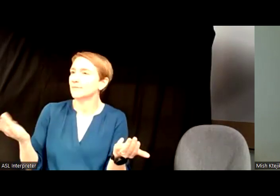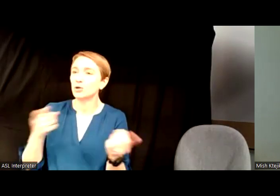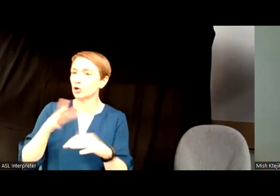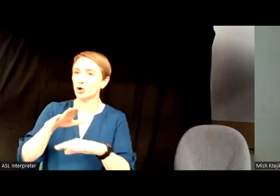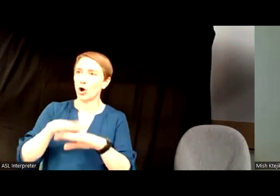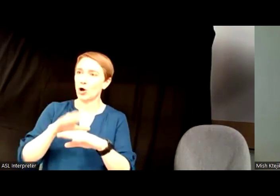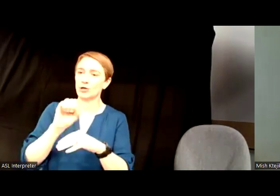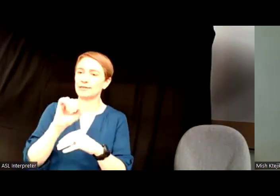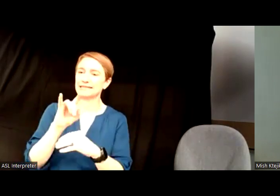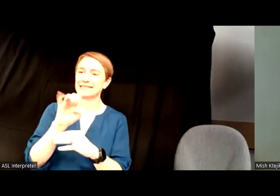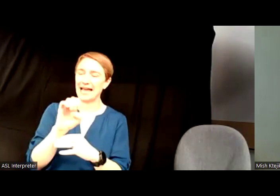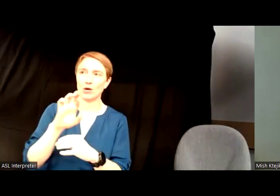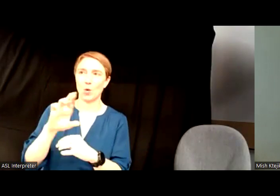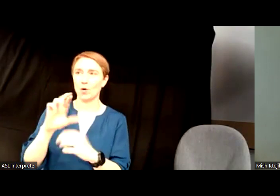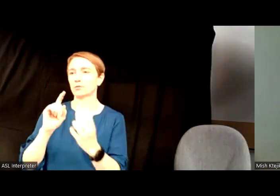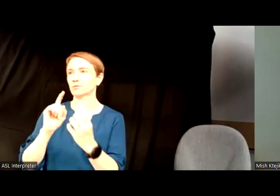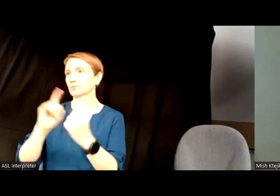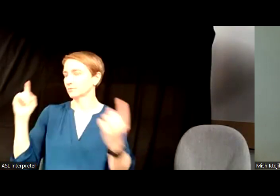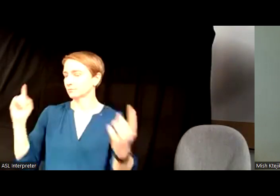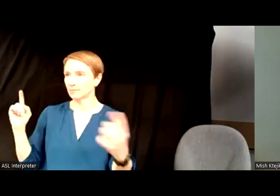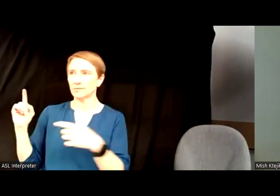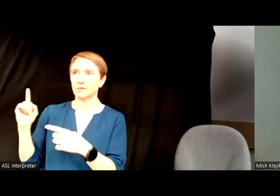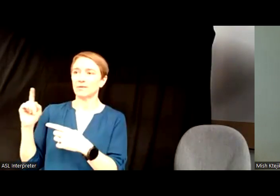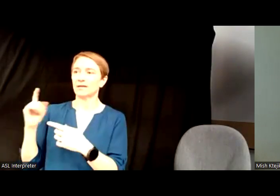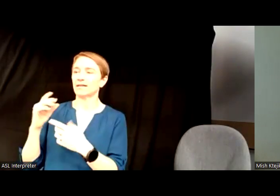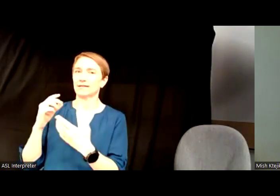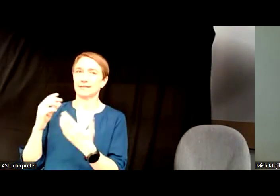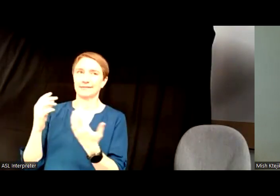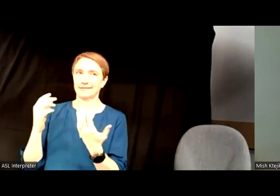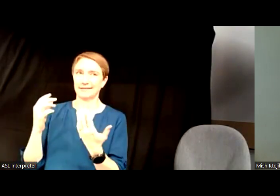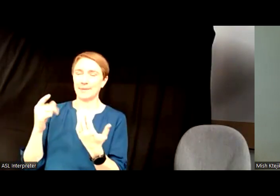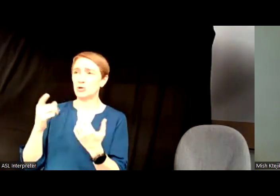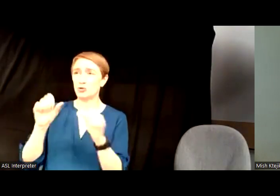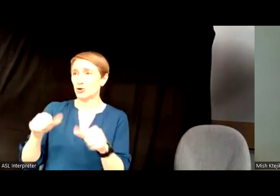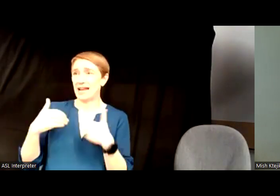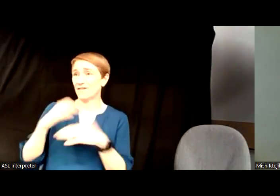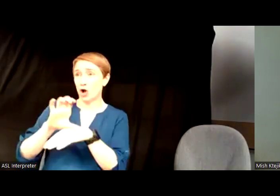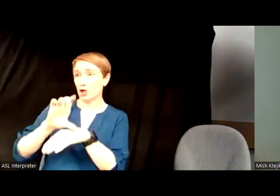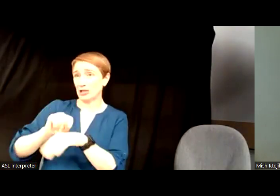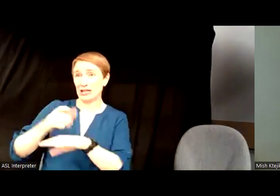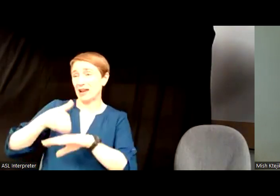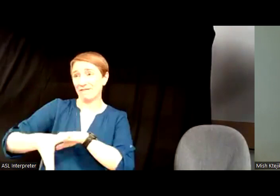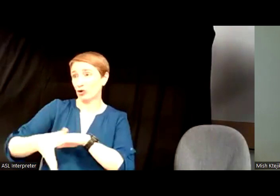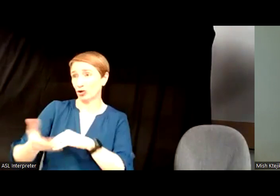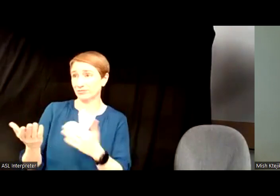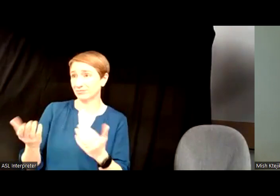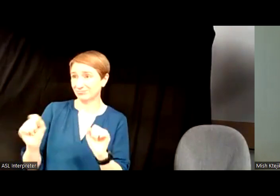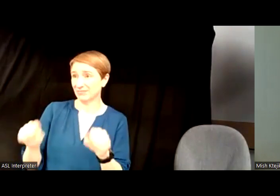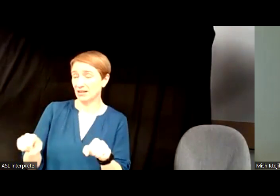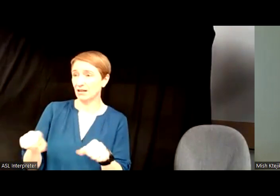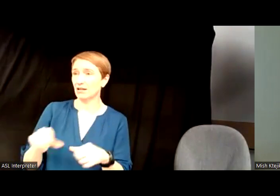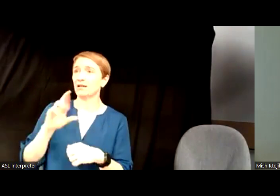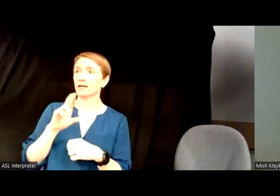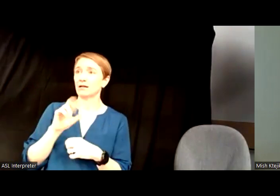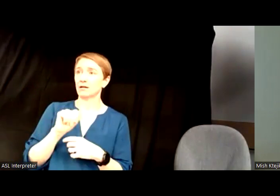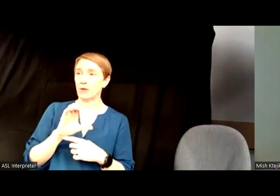on-site or not on-site and you wouldn't, you could just have consultation after. The RAC